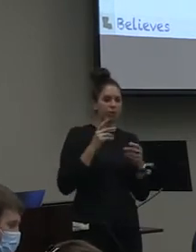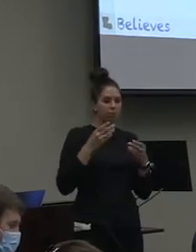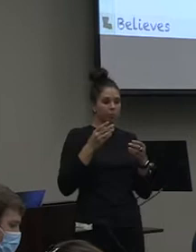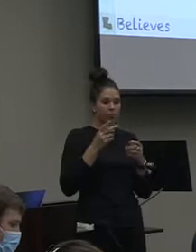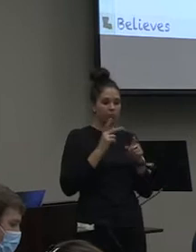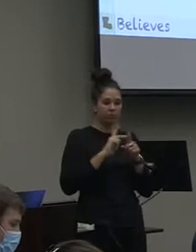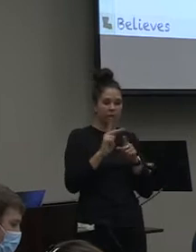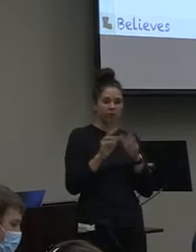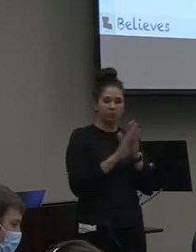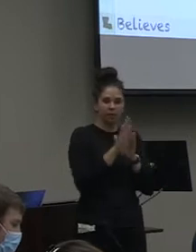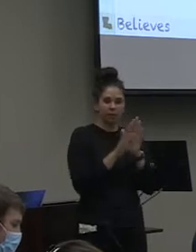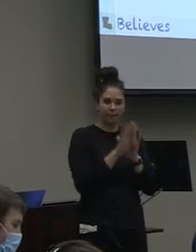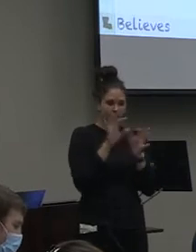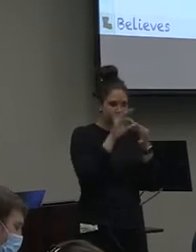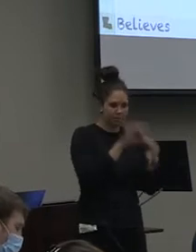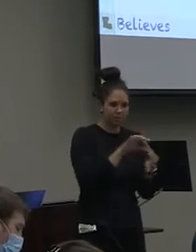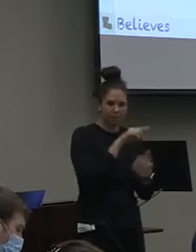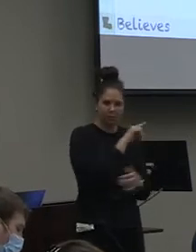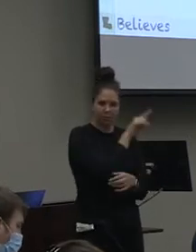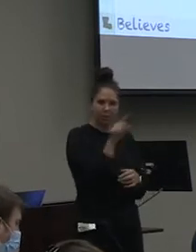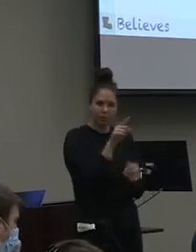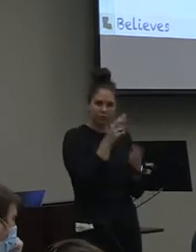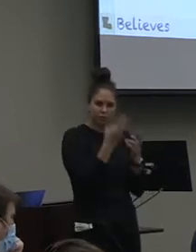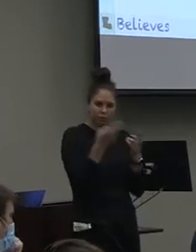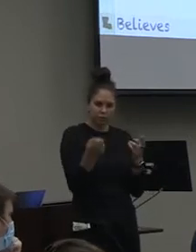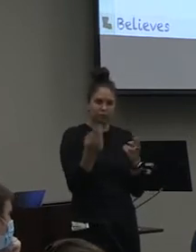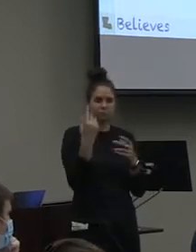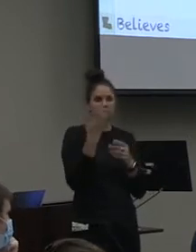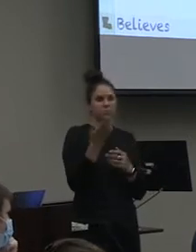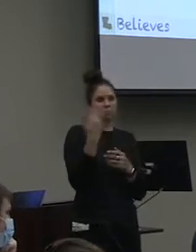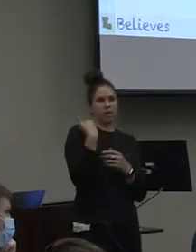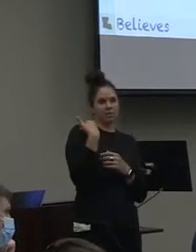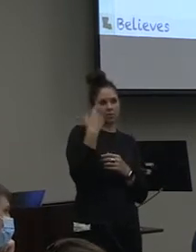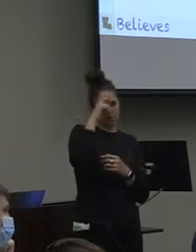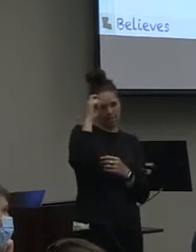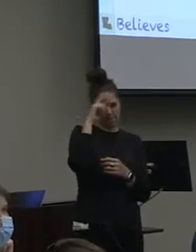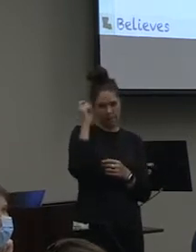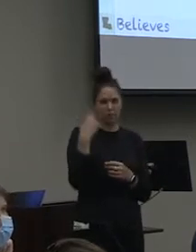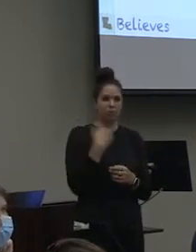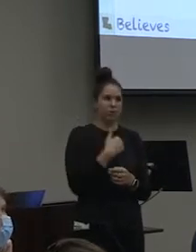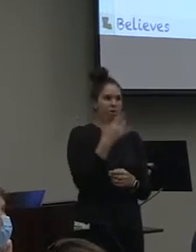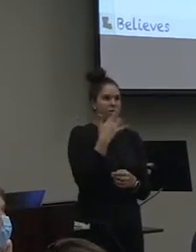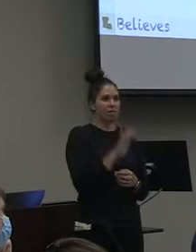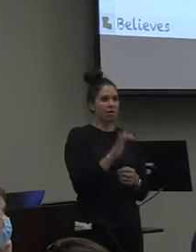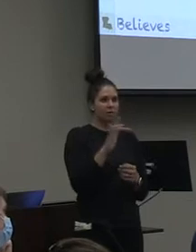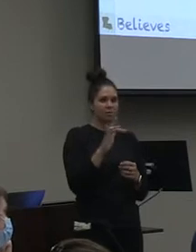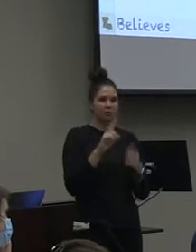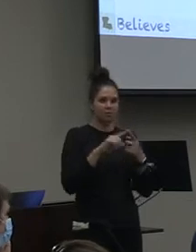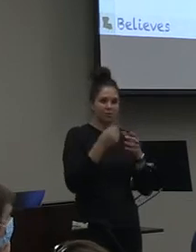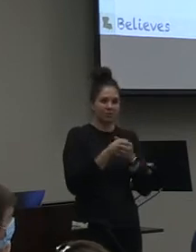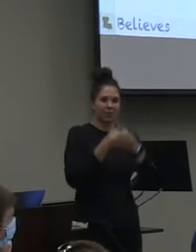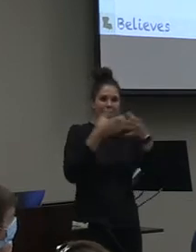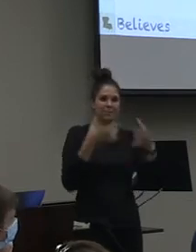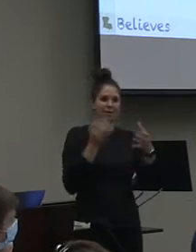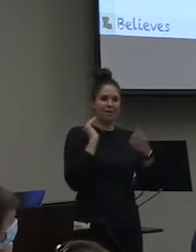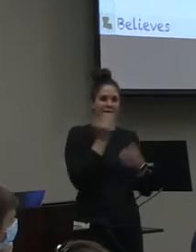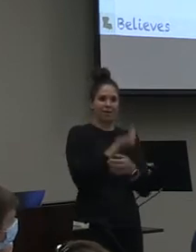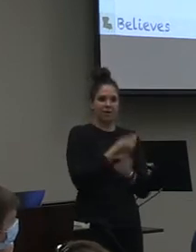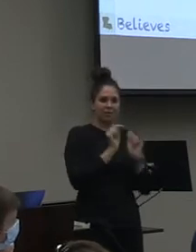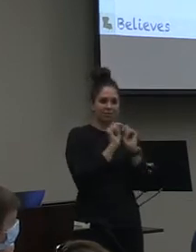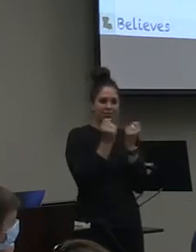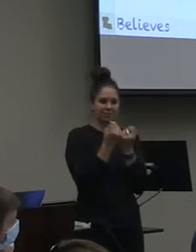development around these resources. So this past summer, we were lucky enough to expand our team.